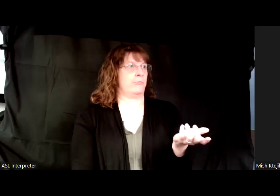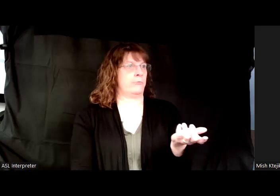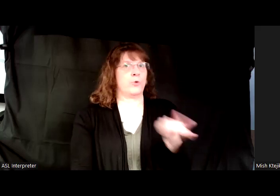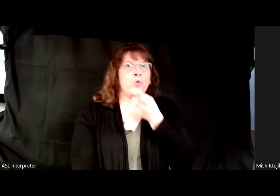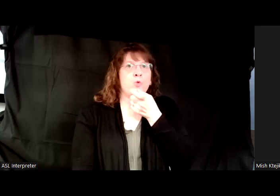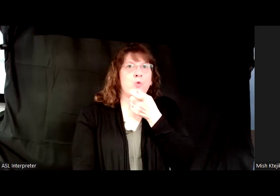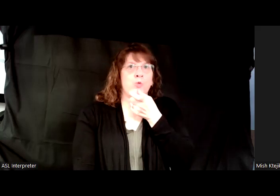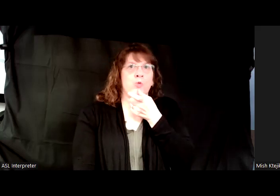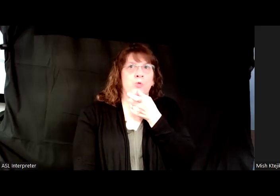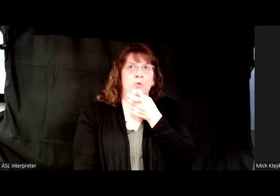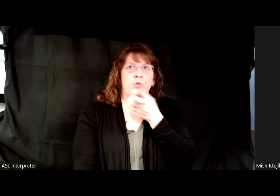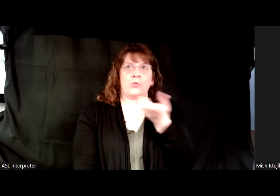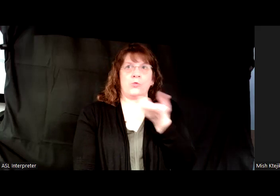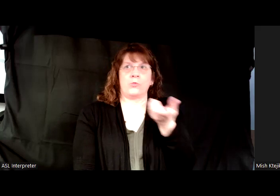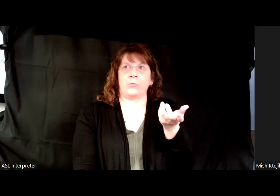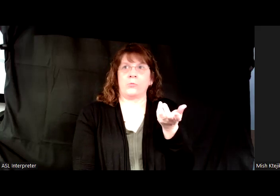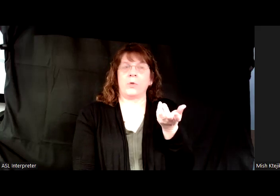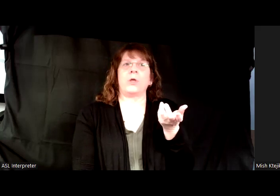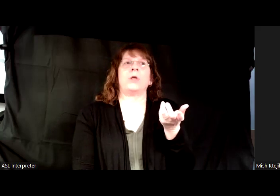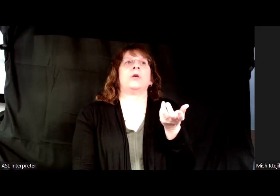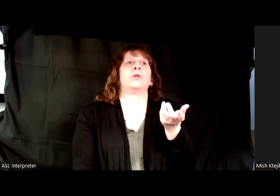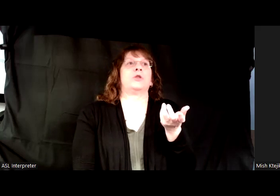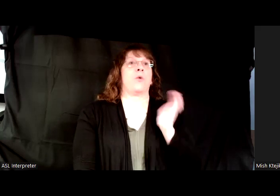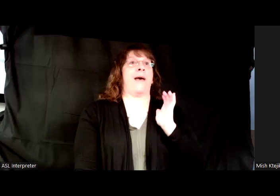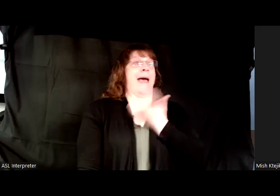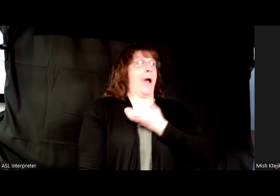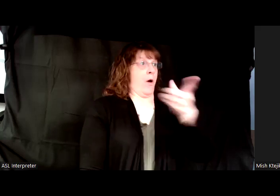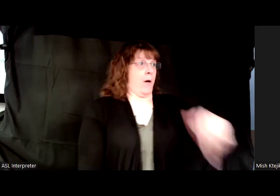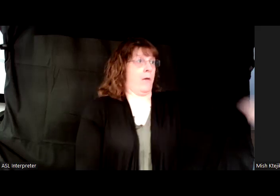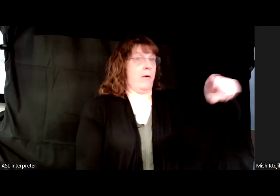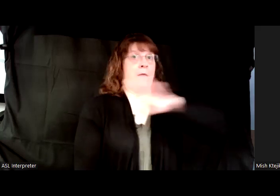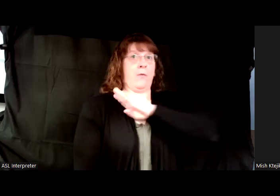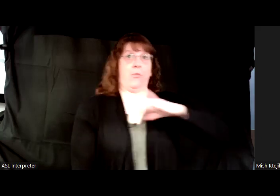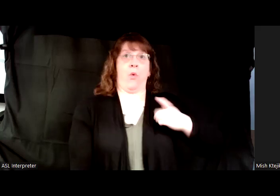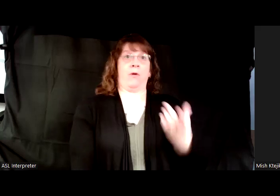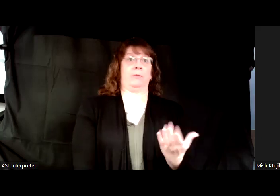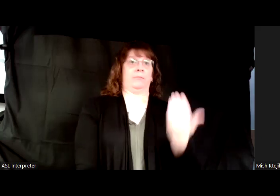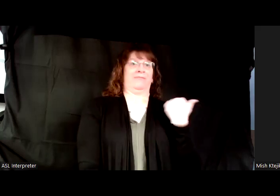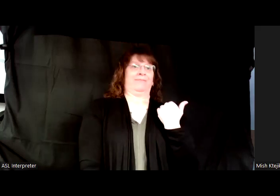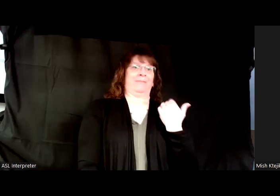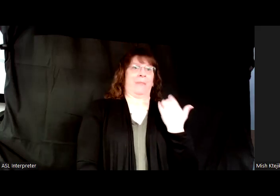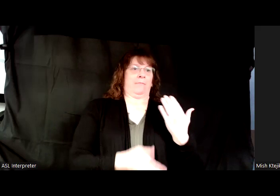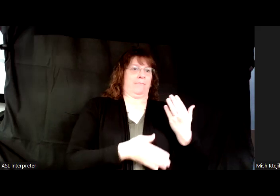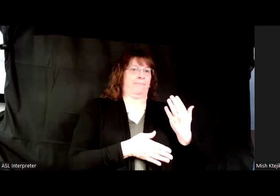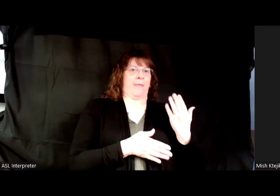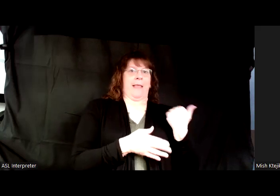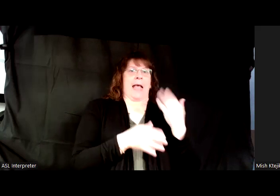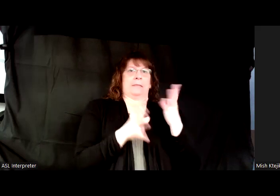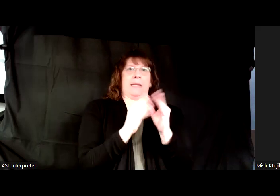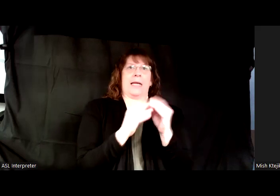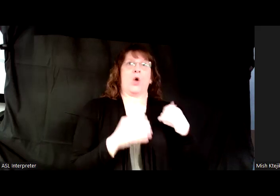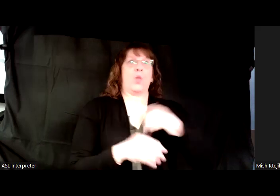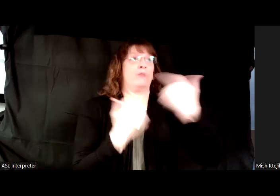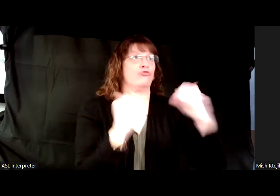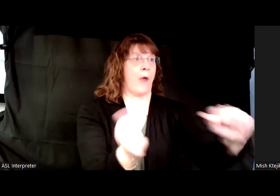And so I wonder, where were those rules from initially? Who decided on those rules? And so the board,